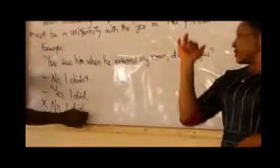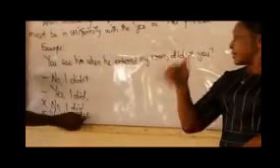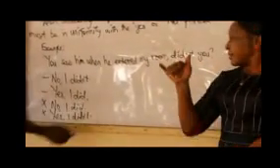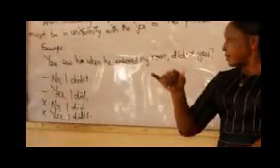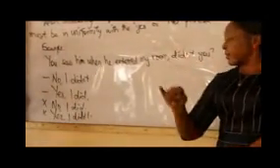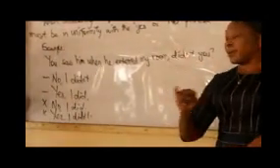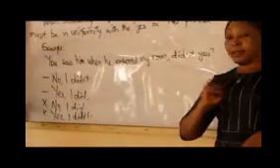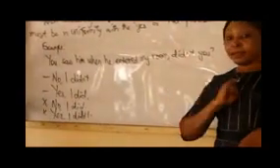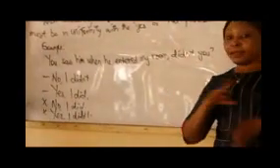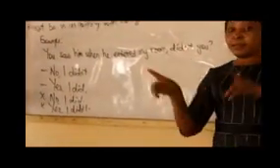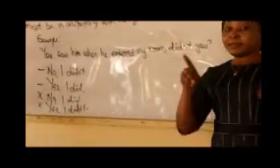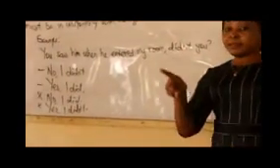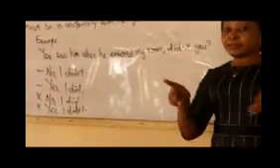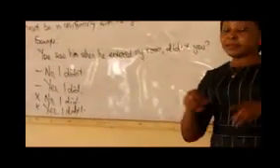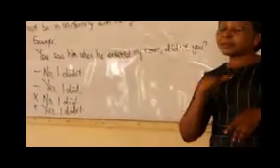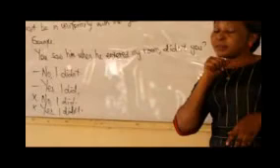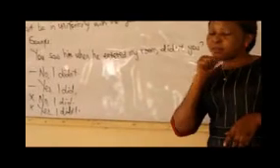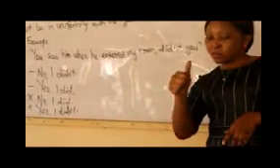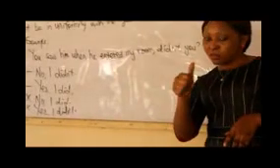it is equally